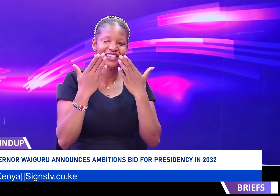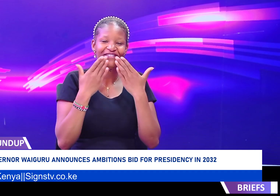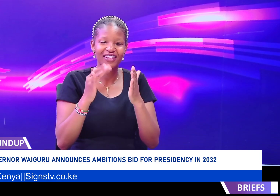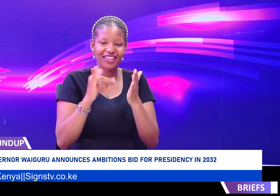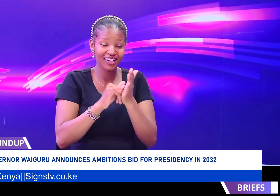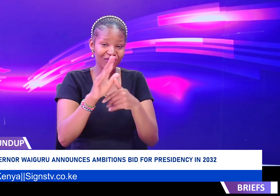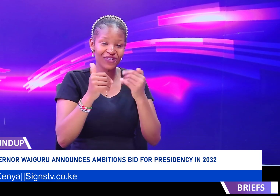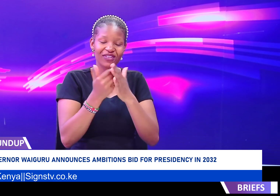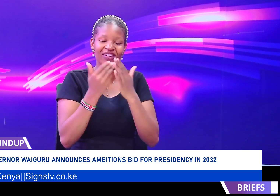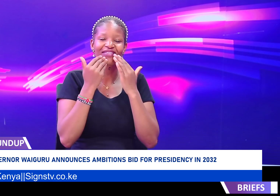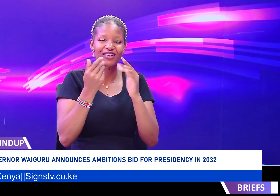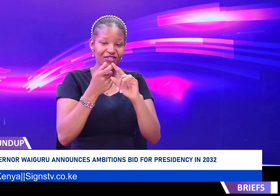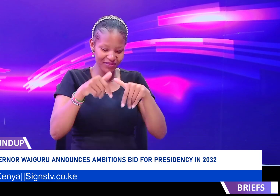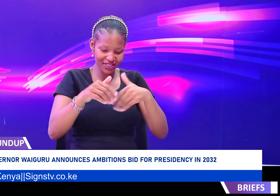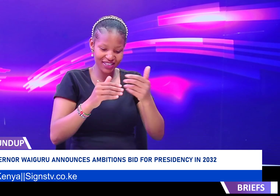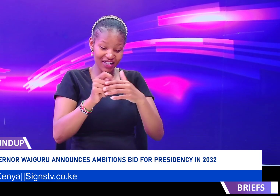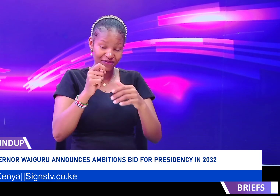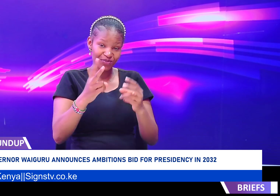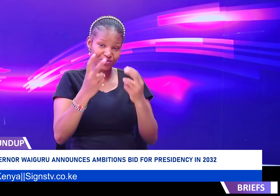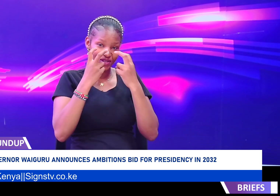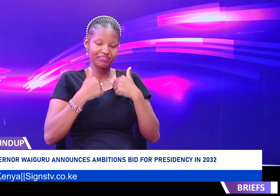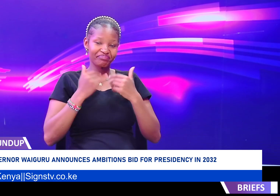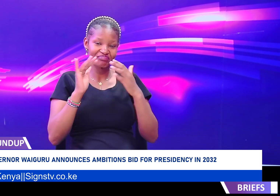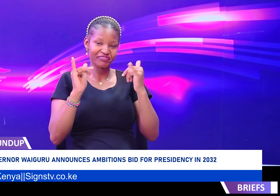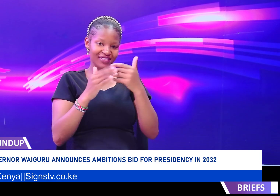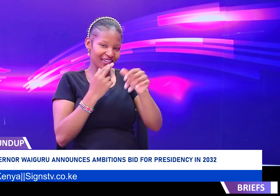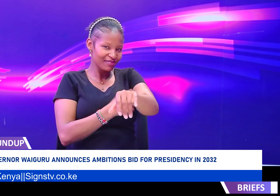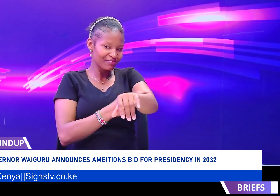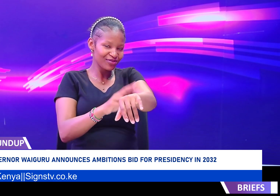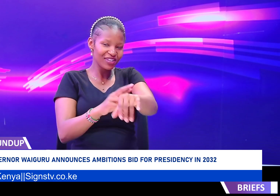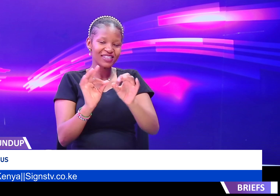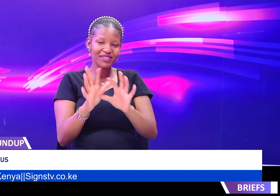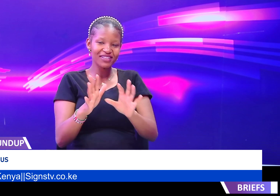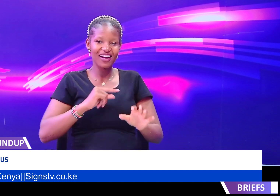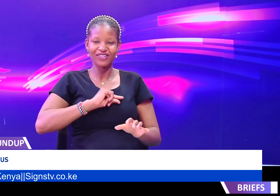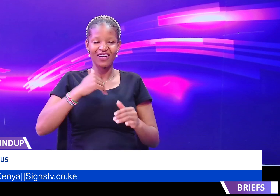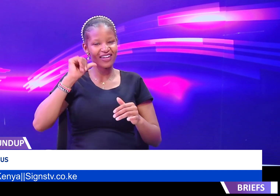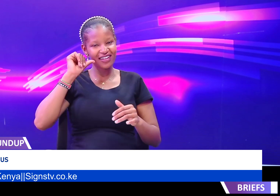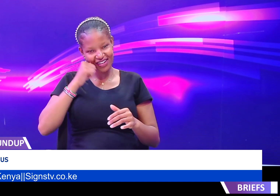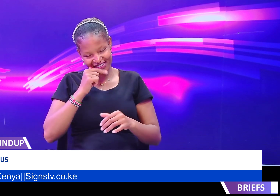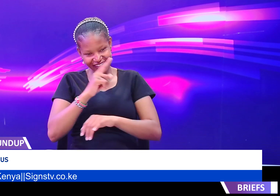That is all we had for you here at Saturday News Weekly Roundup. I have been your host, Ruth